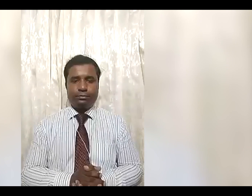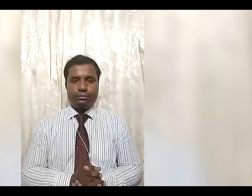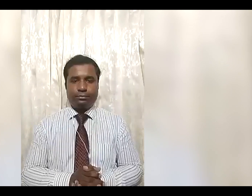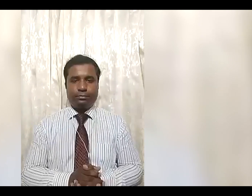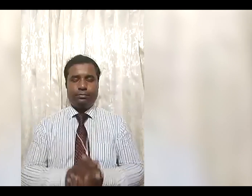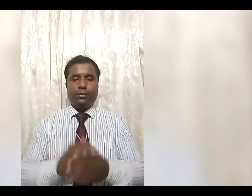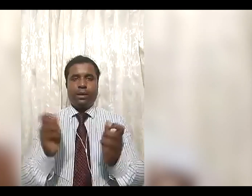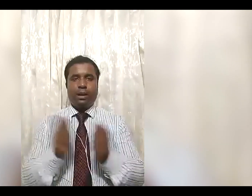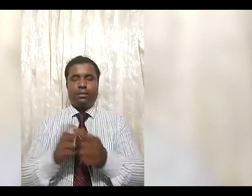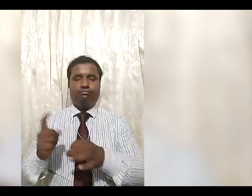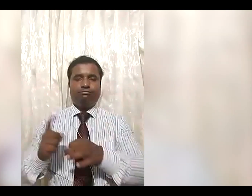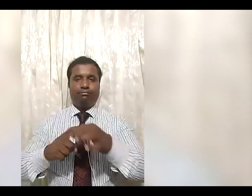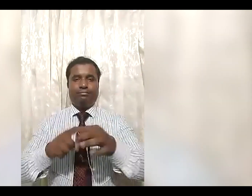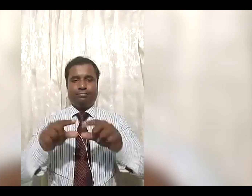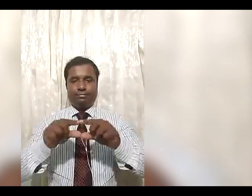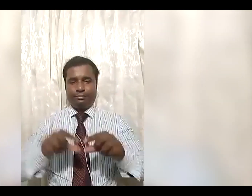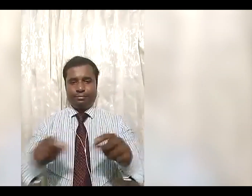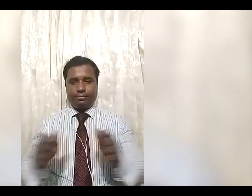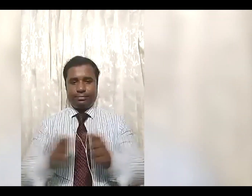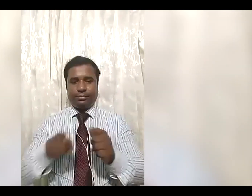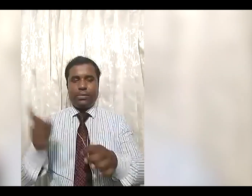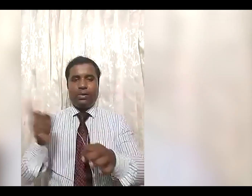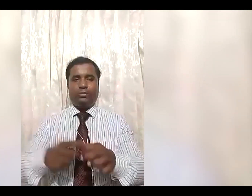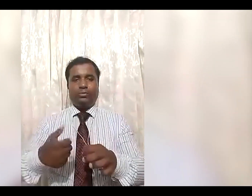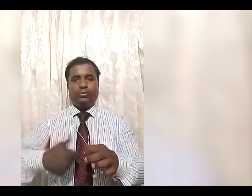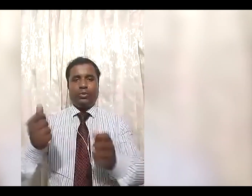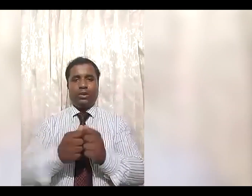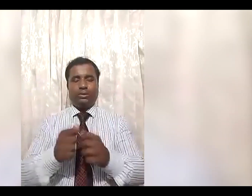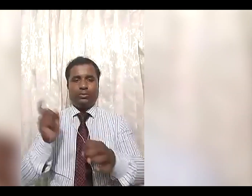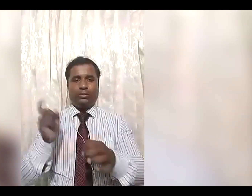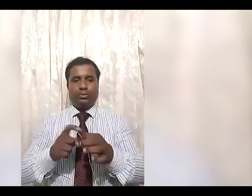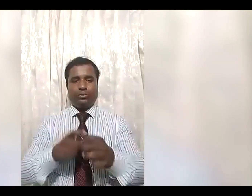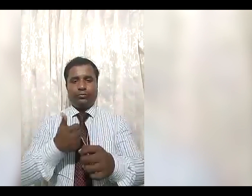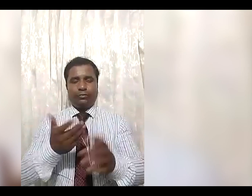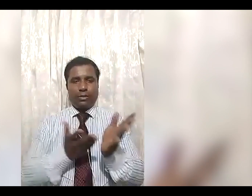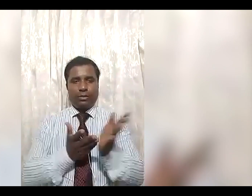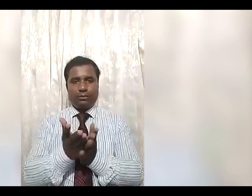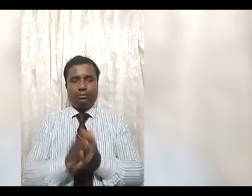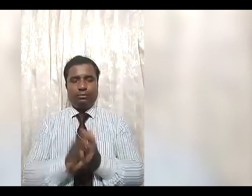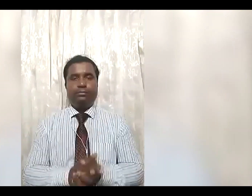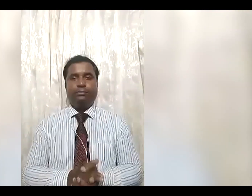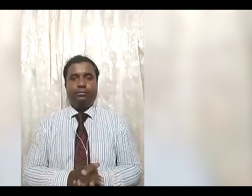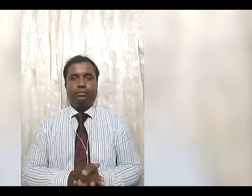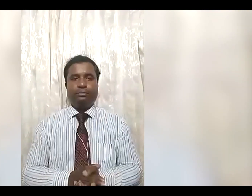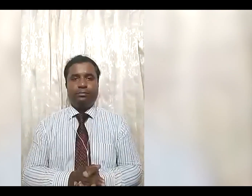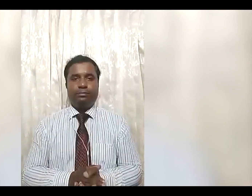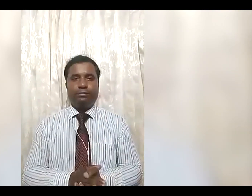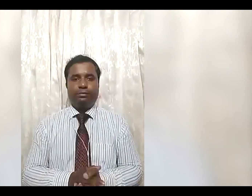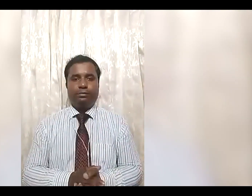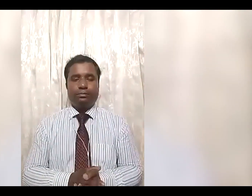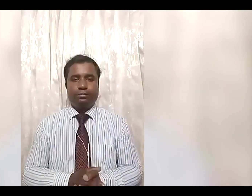a lot more work being done to find a safe way to vote online, but we're not there yet. I think that's sort of maybe the next